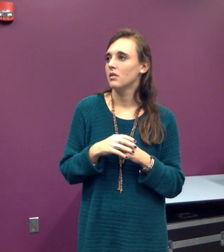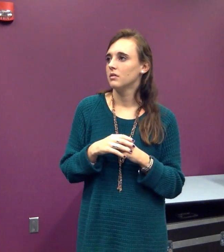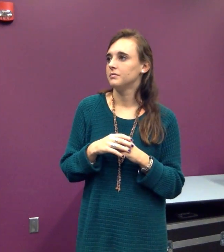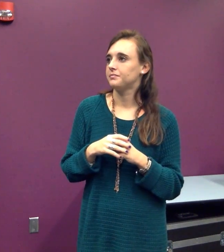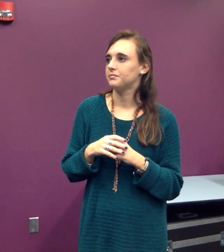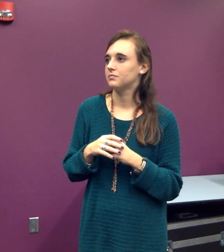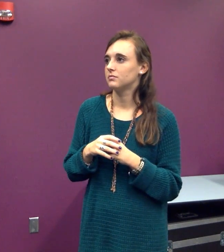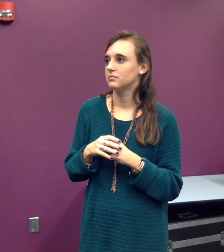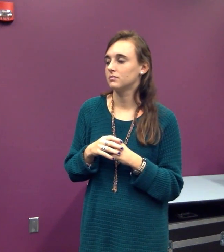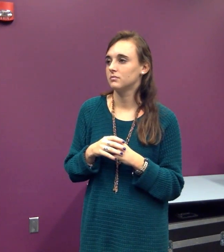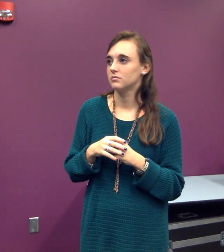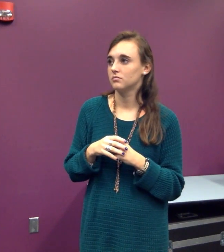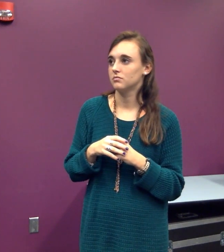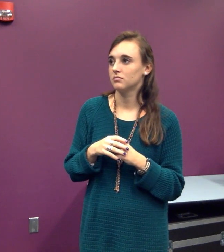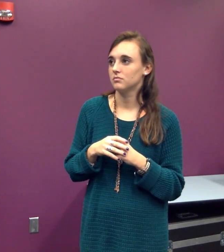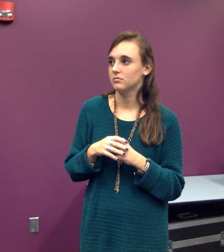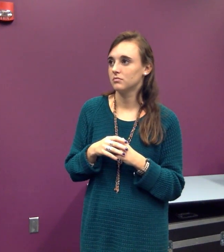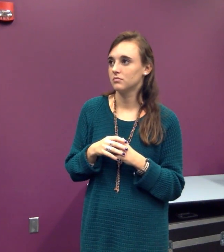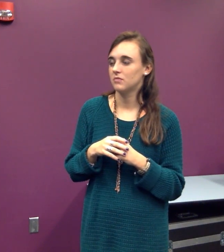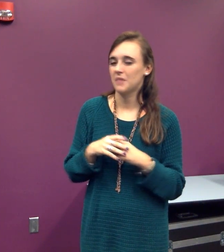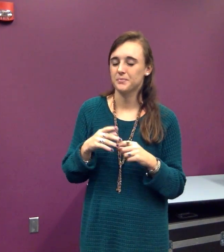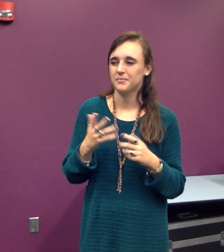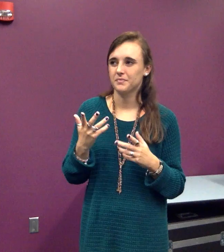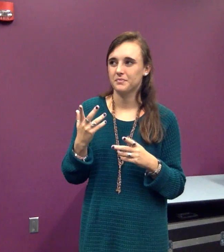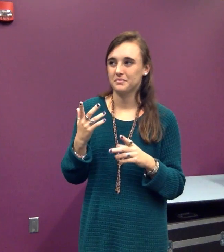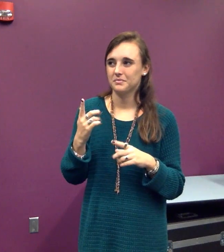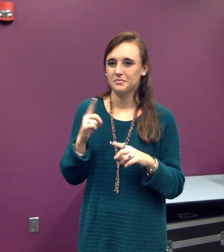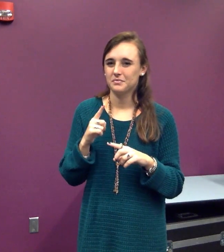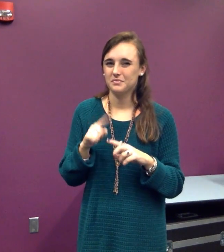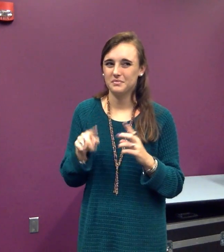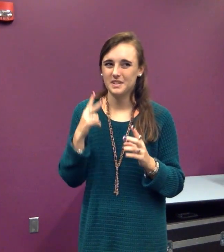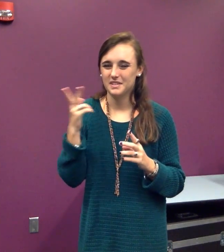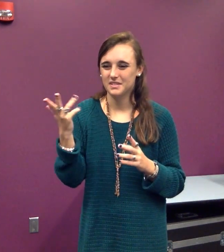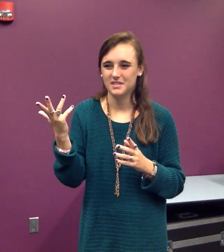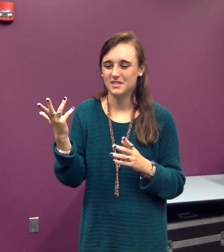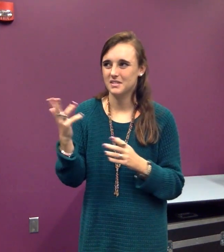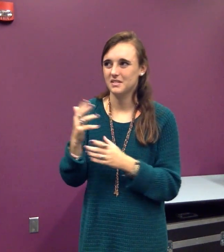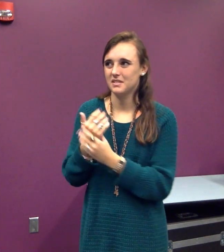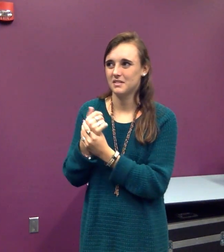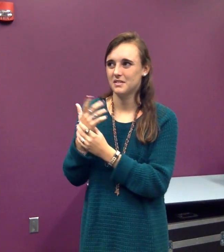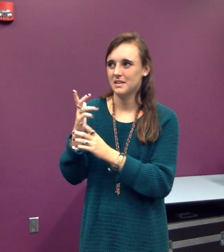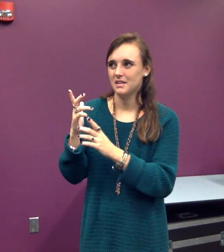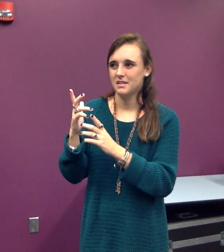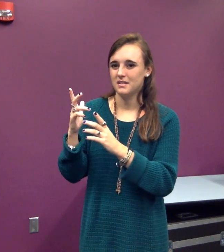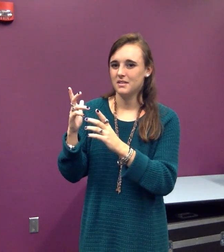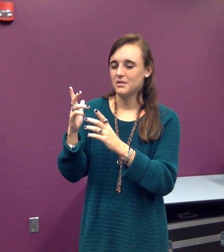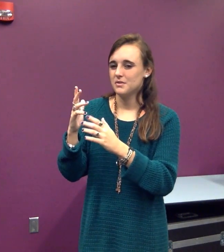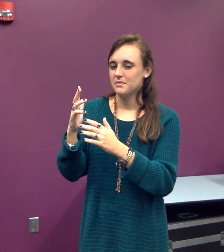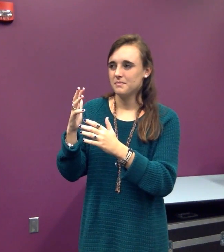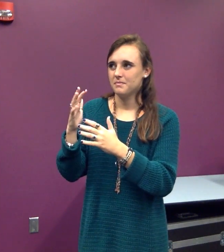here. If I were to put the colors on it this way, what would I be saying? Where's the sun going to be?